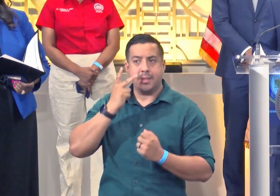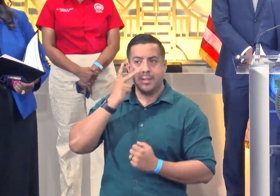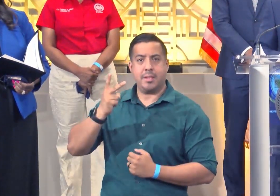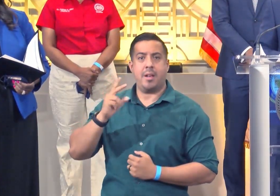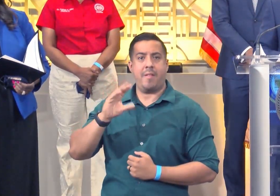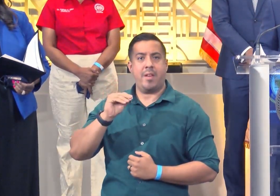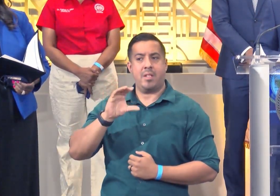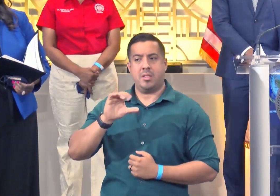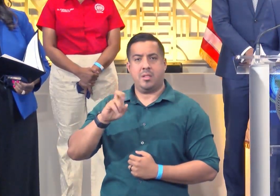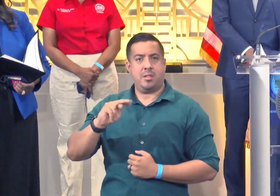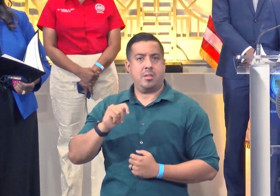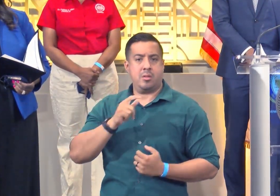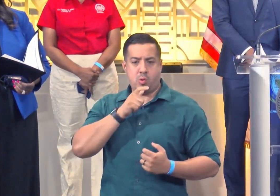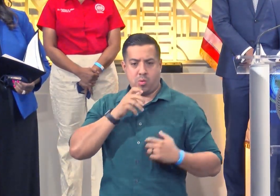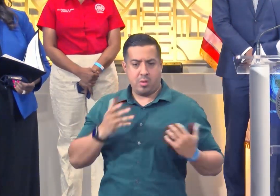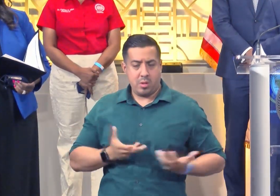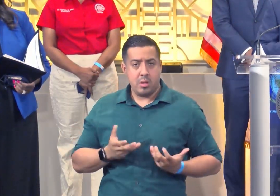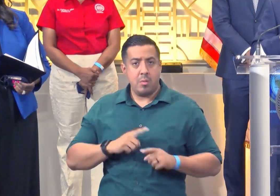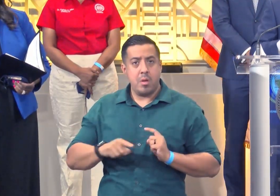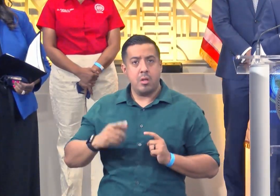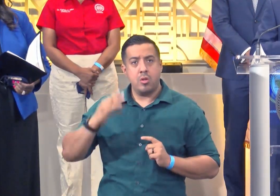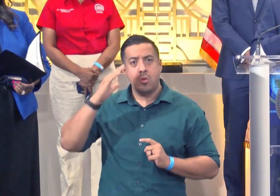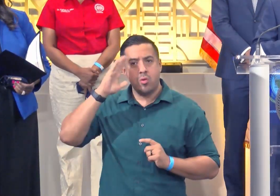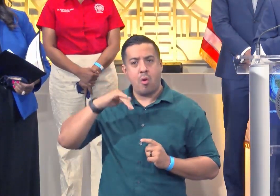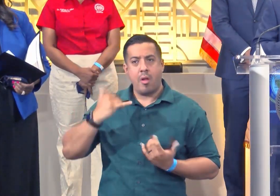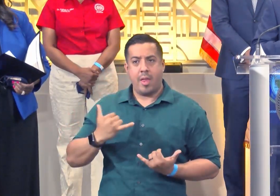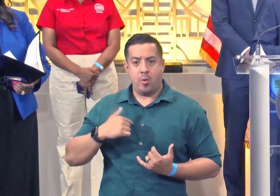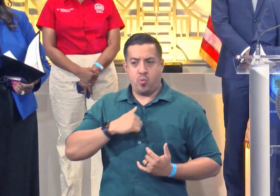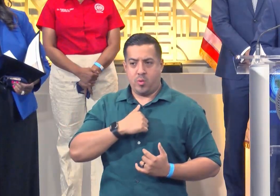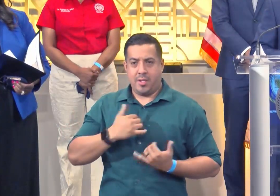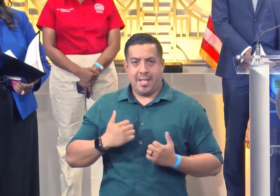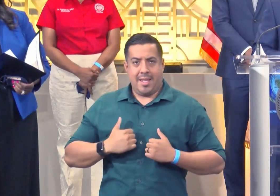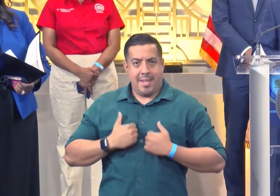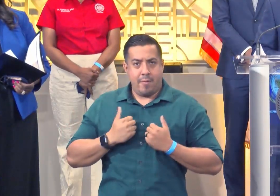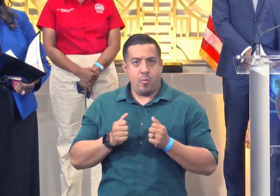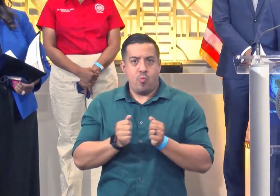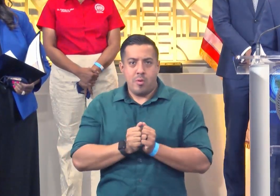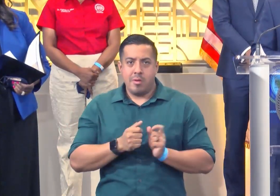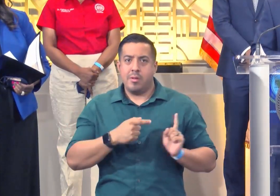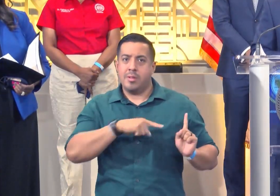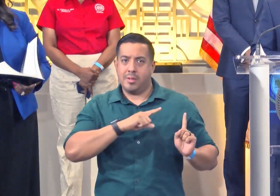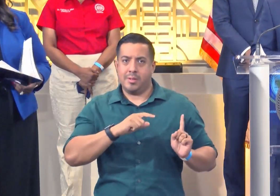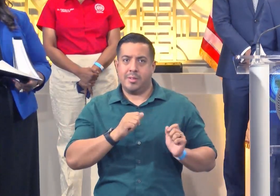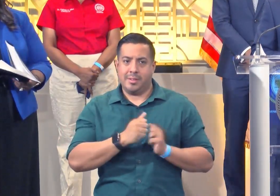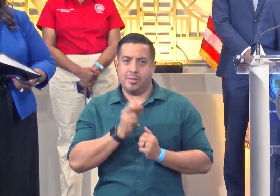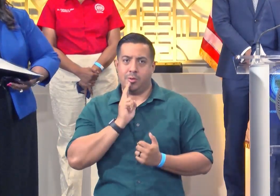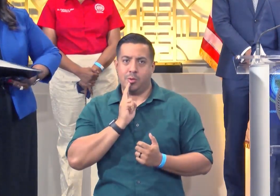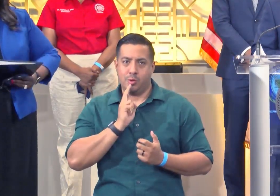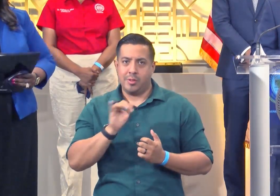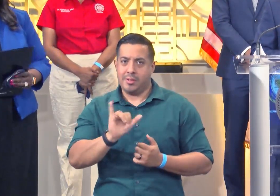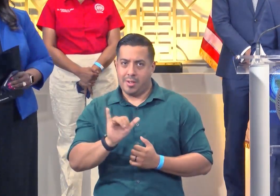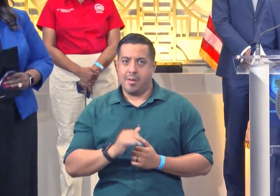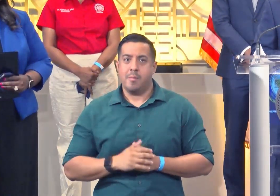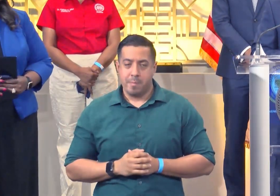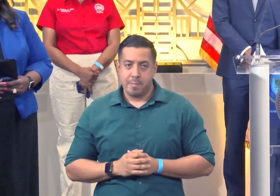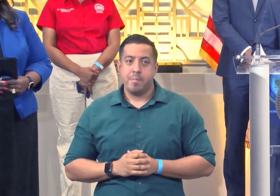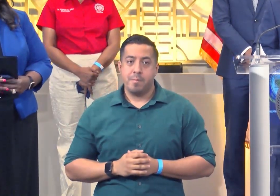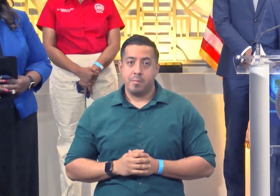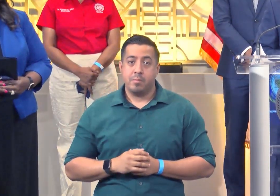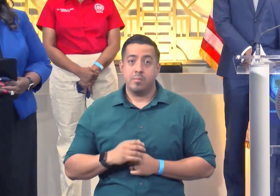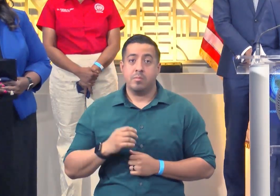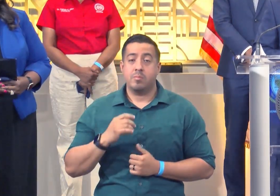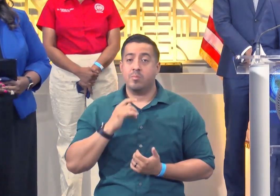50, but now to know that they are living right here in the city where he is as well. At the end of the